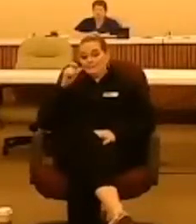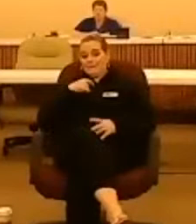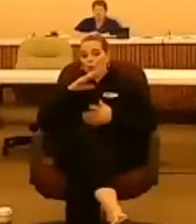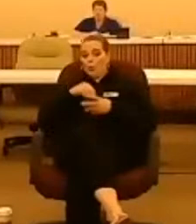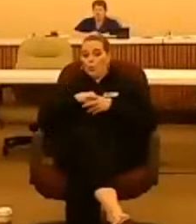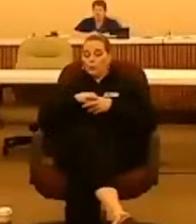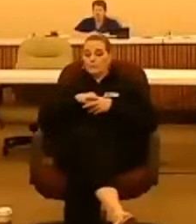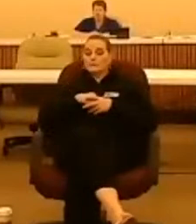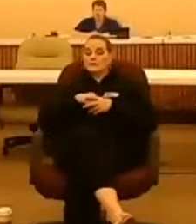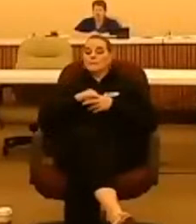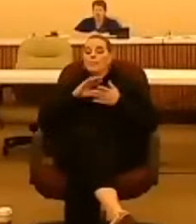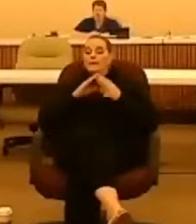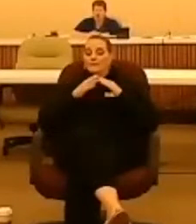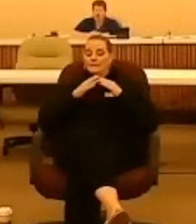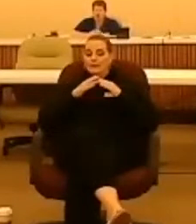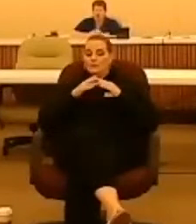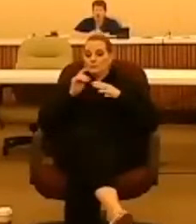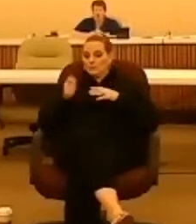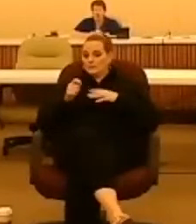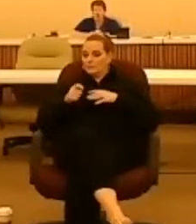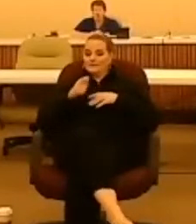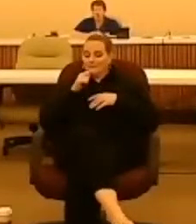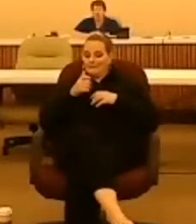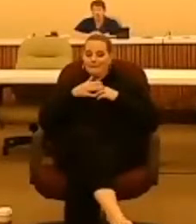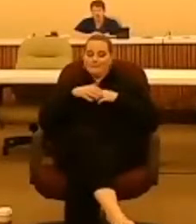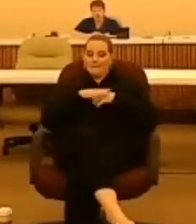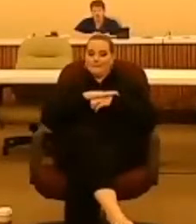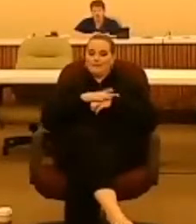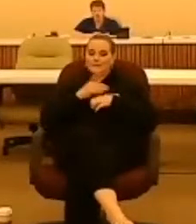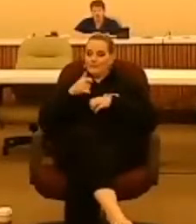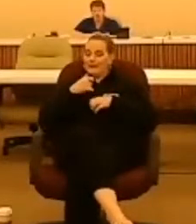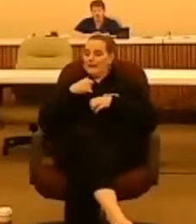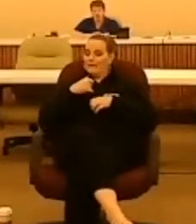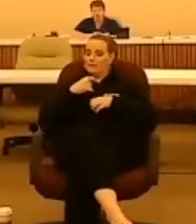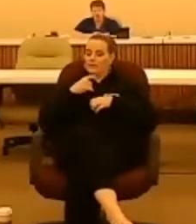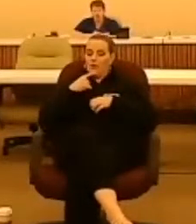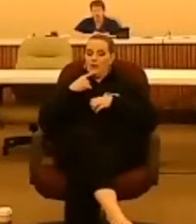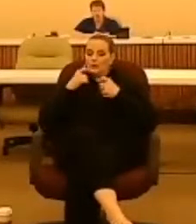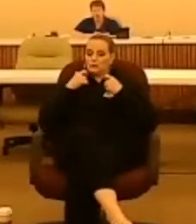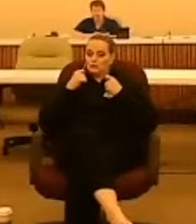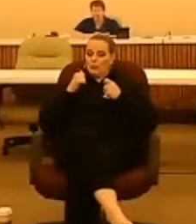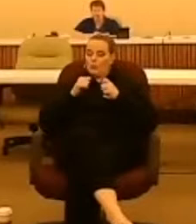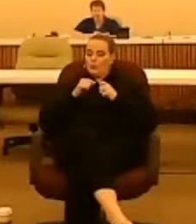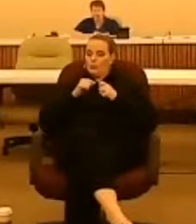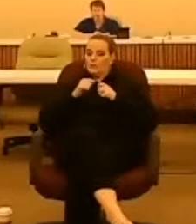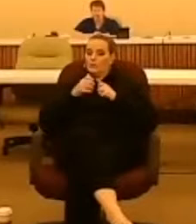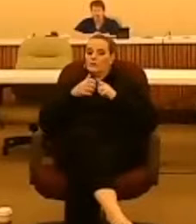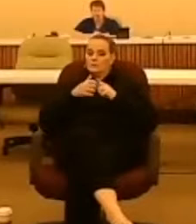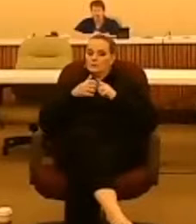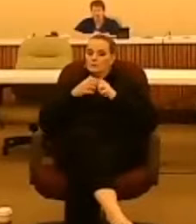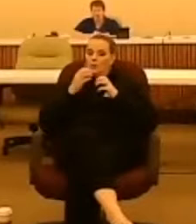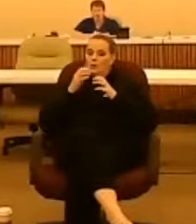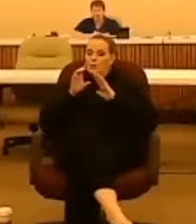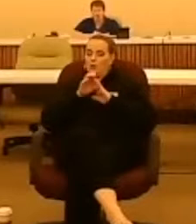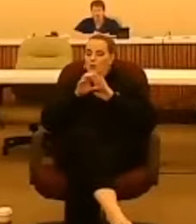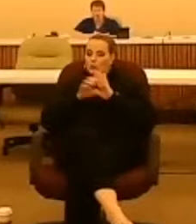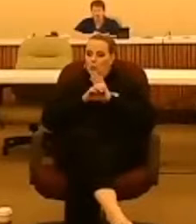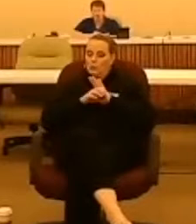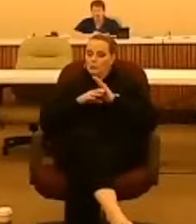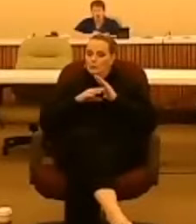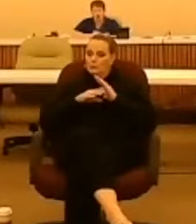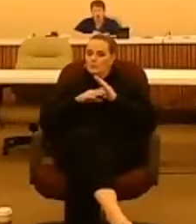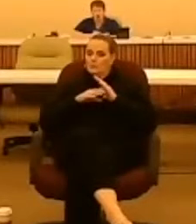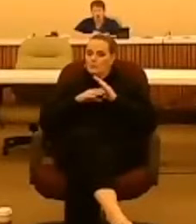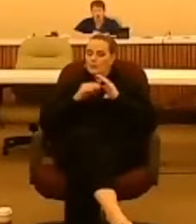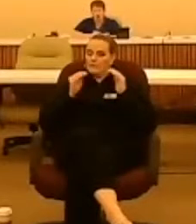town justices is because they are covered by a much stricter code of justice through the New York court system. Well,